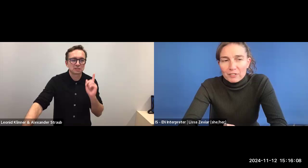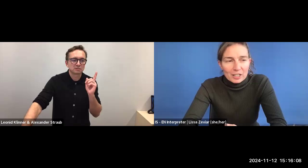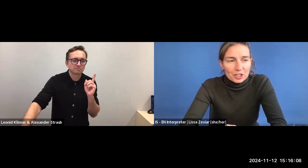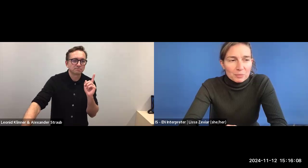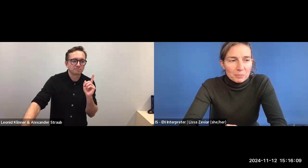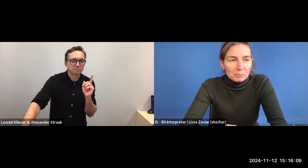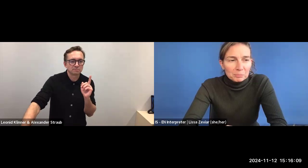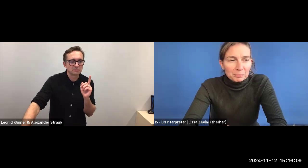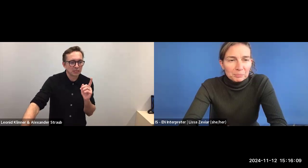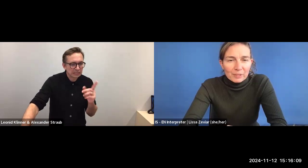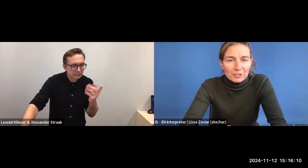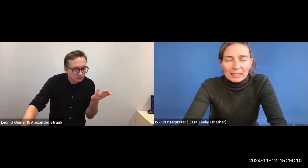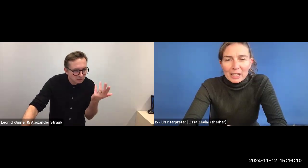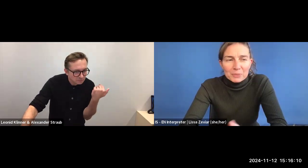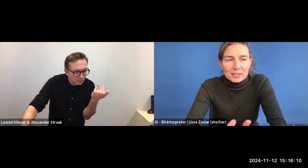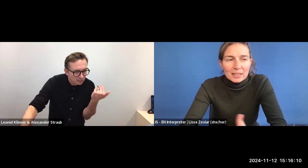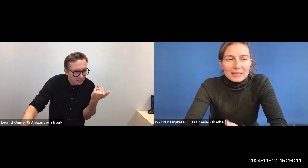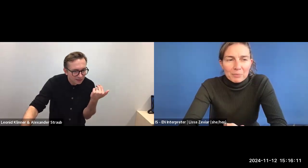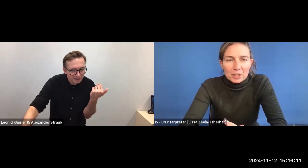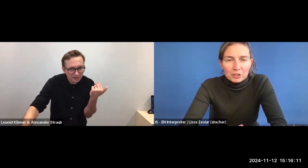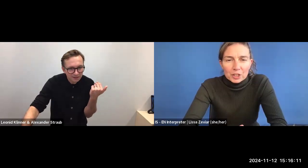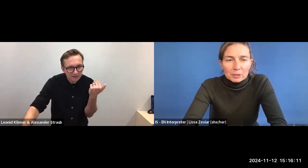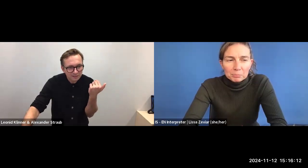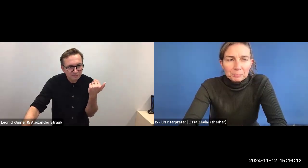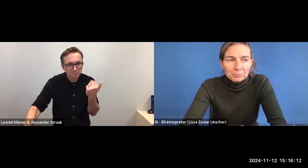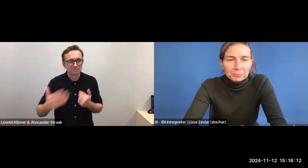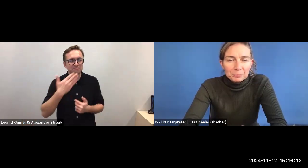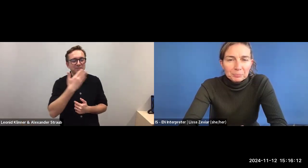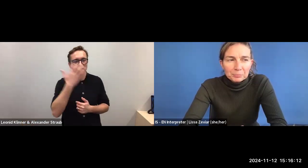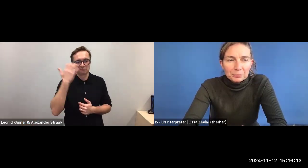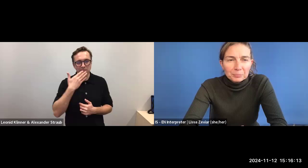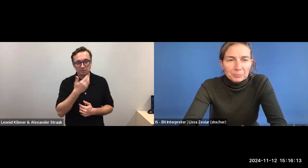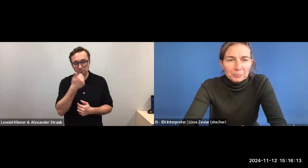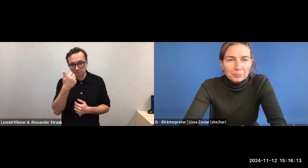practice constructive action. It really helped us adapt our curriculum.